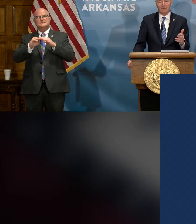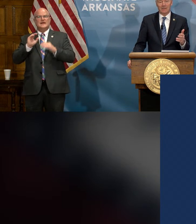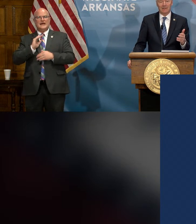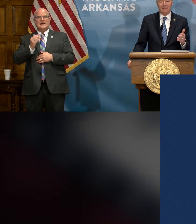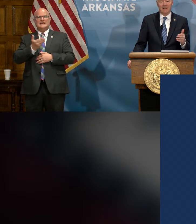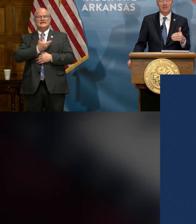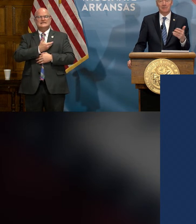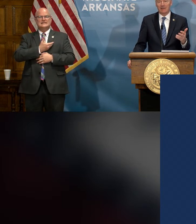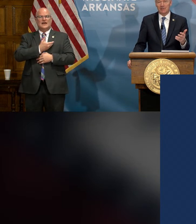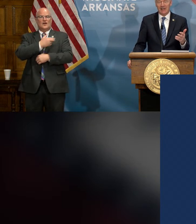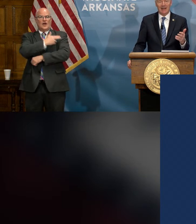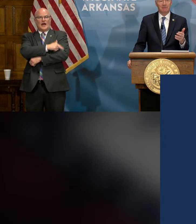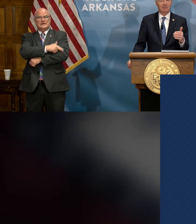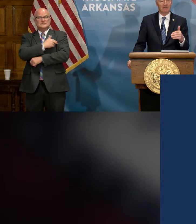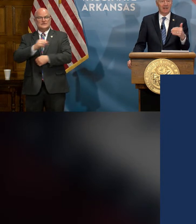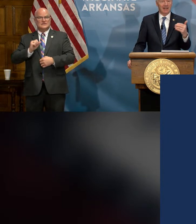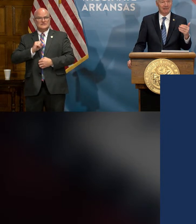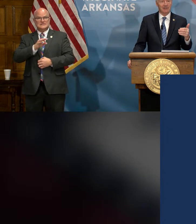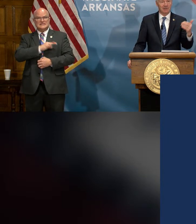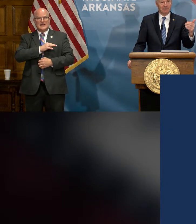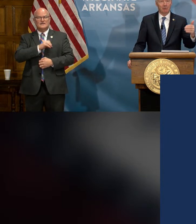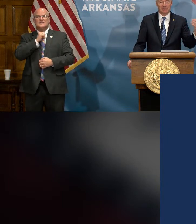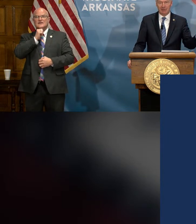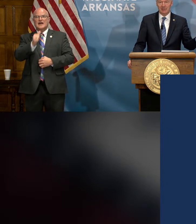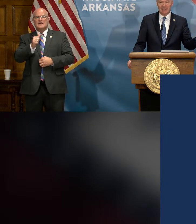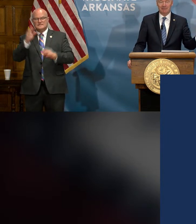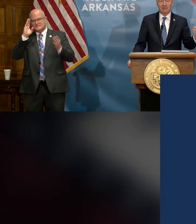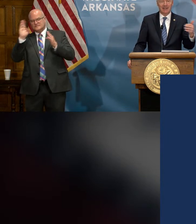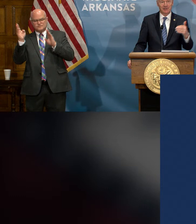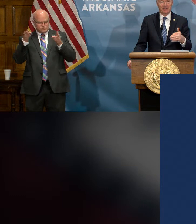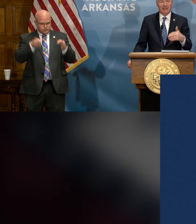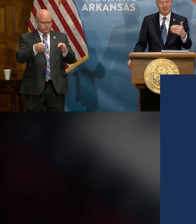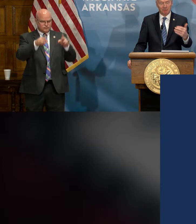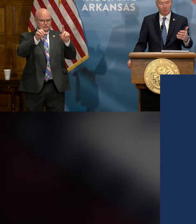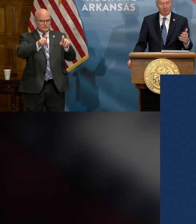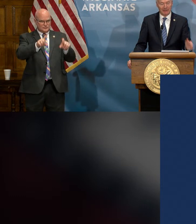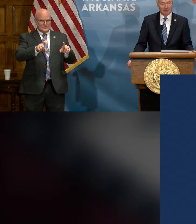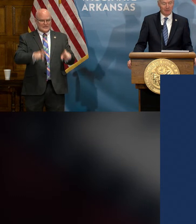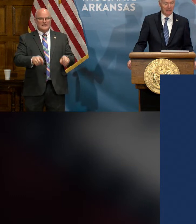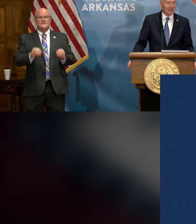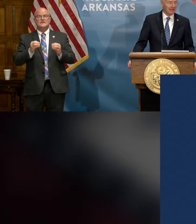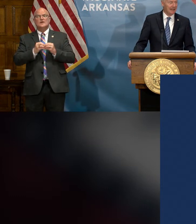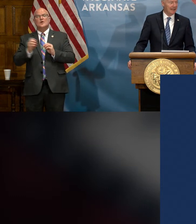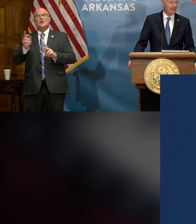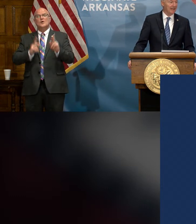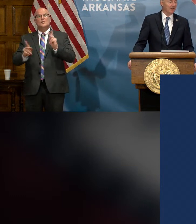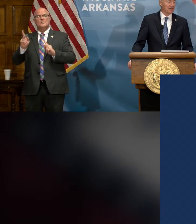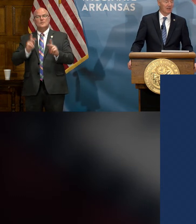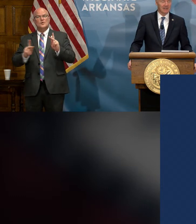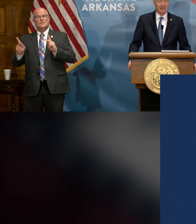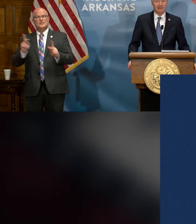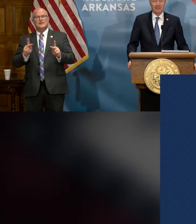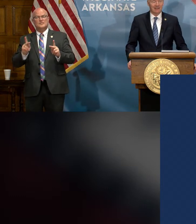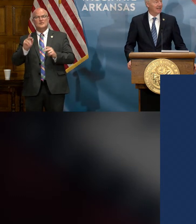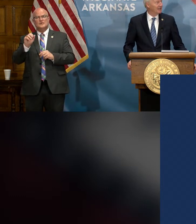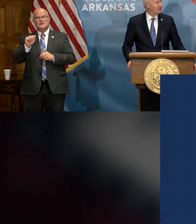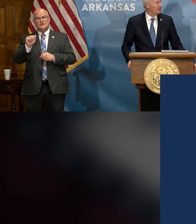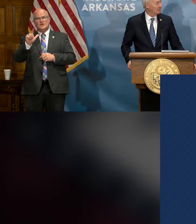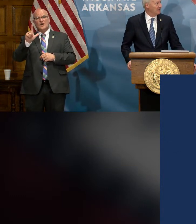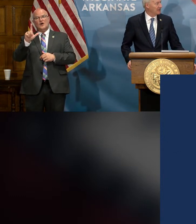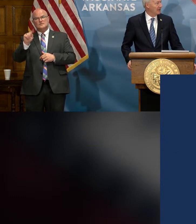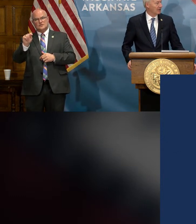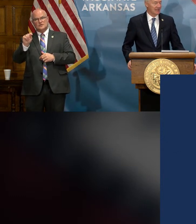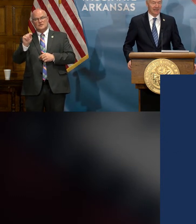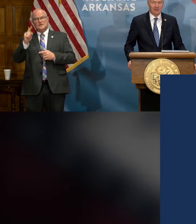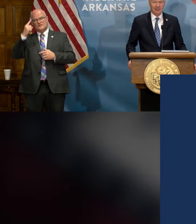our hospital staff so they're not having to devote as much time to testing. It gives more people an alternative